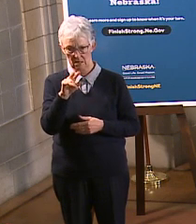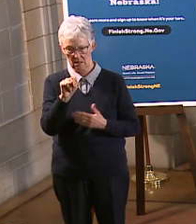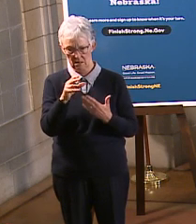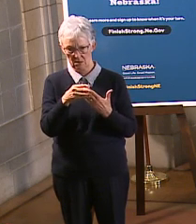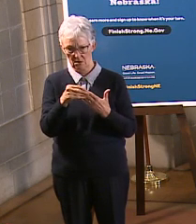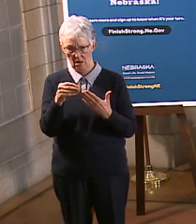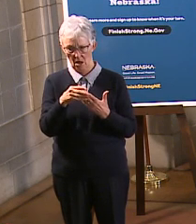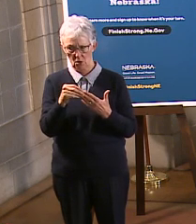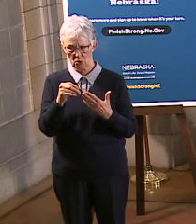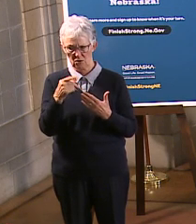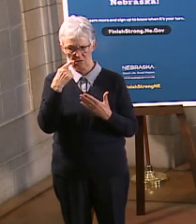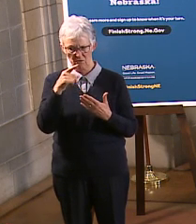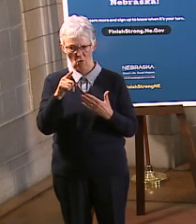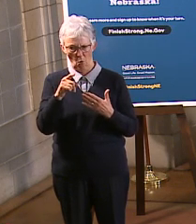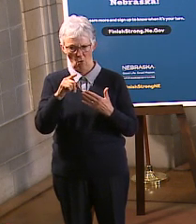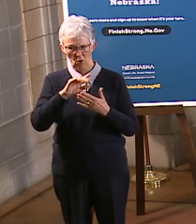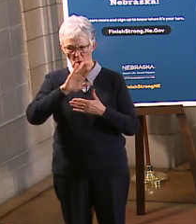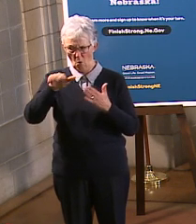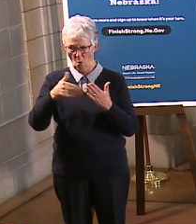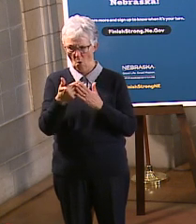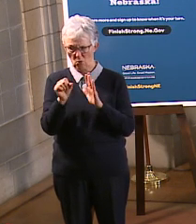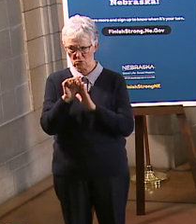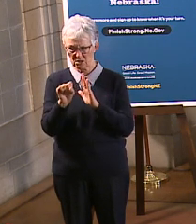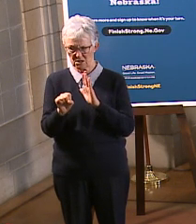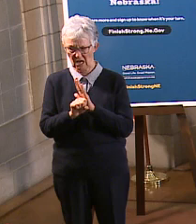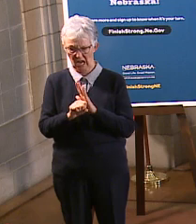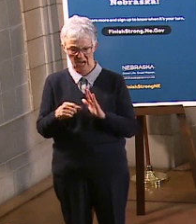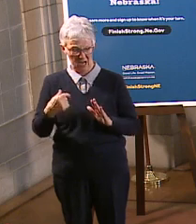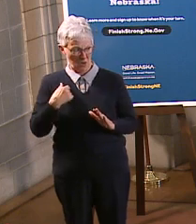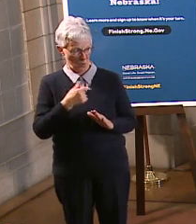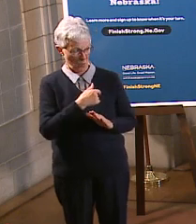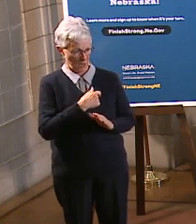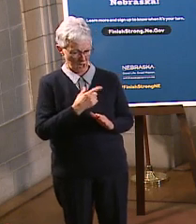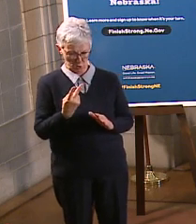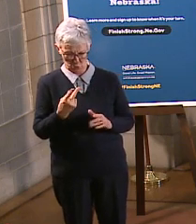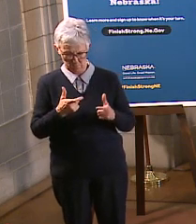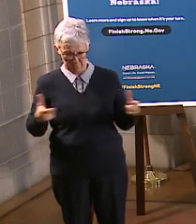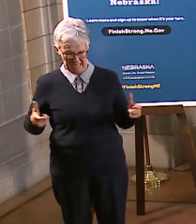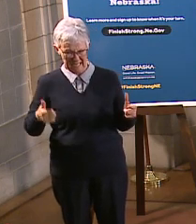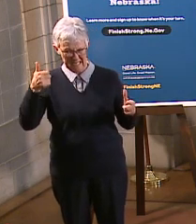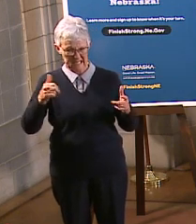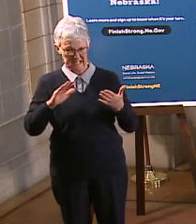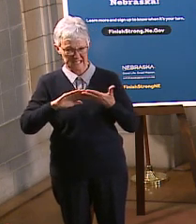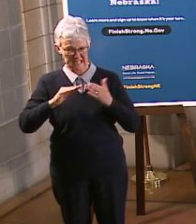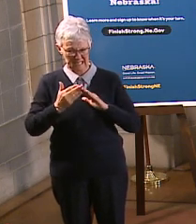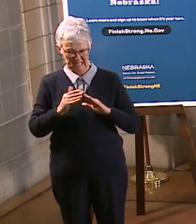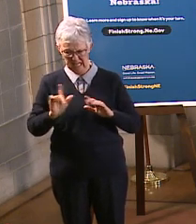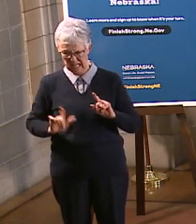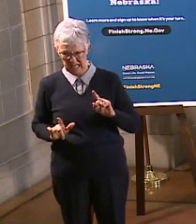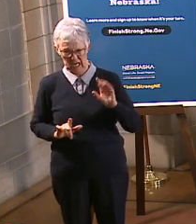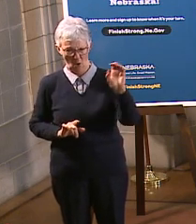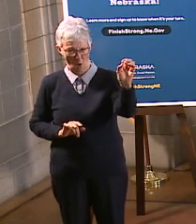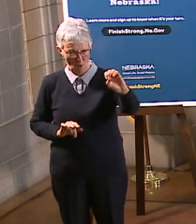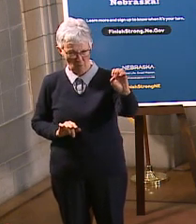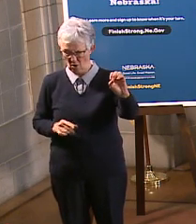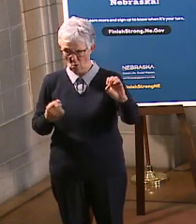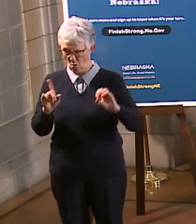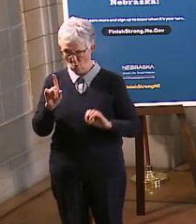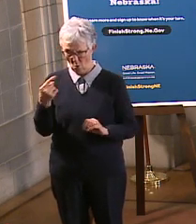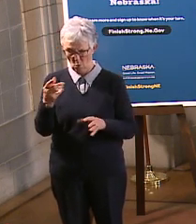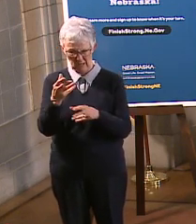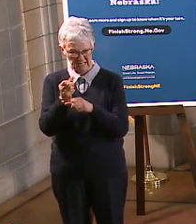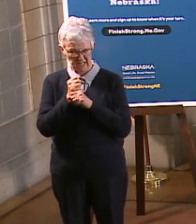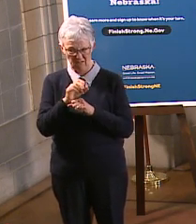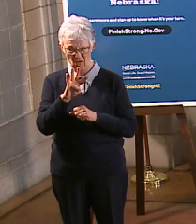two largest population bases are only getting $42 million? So the question was, Nebraska's being allocated $200 million